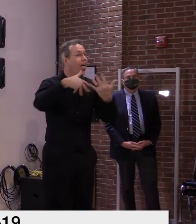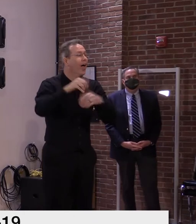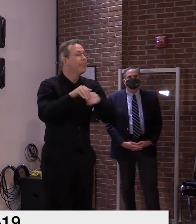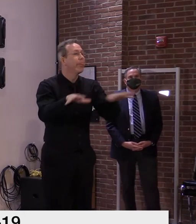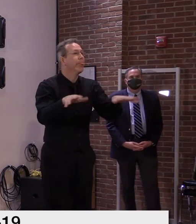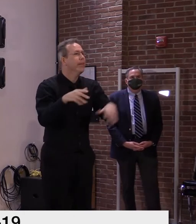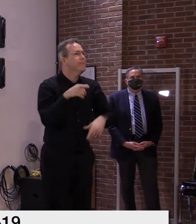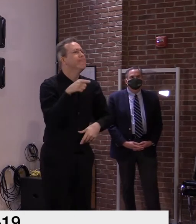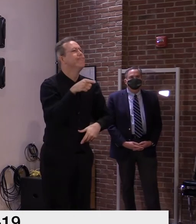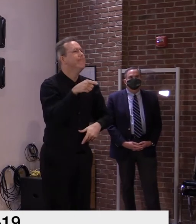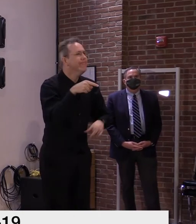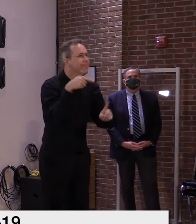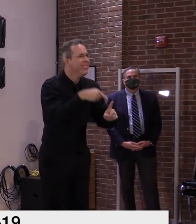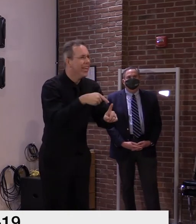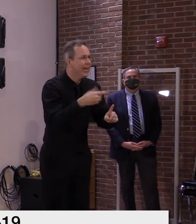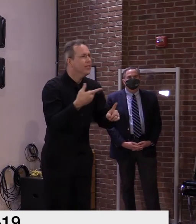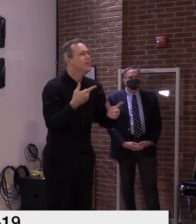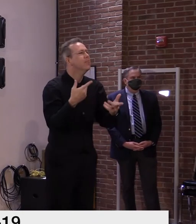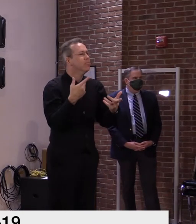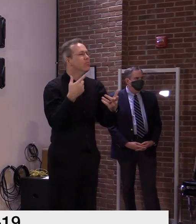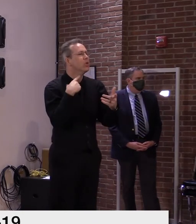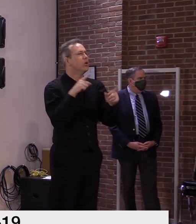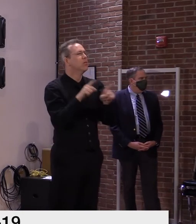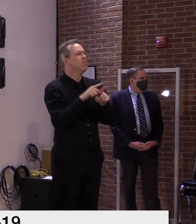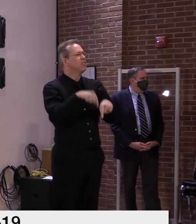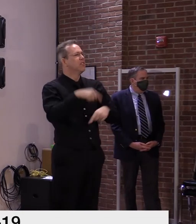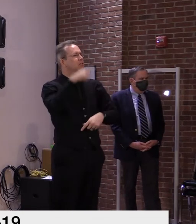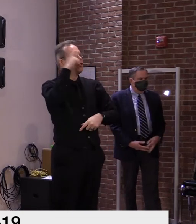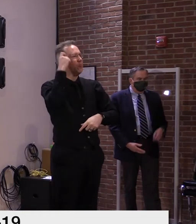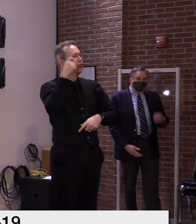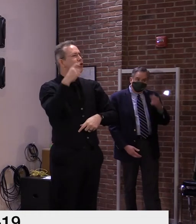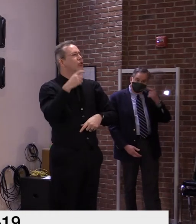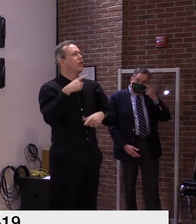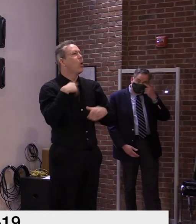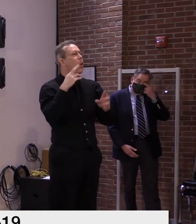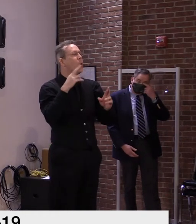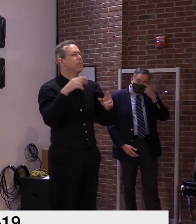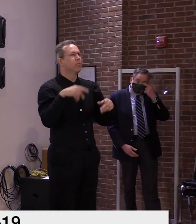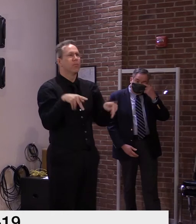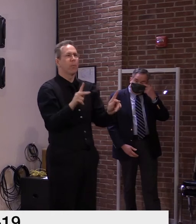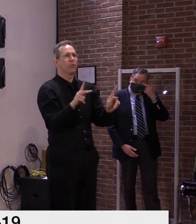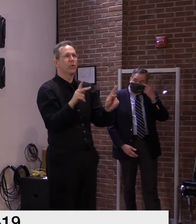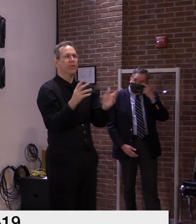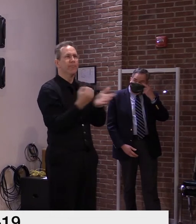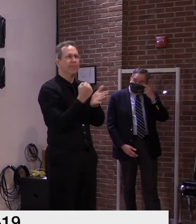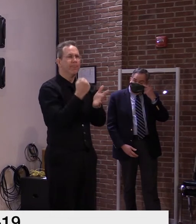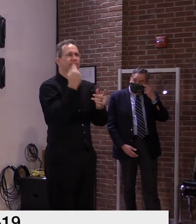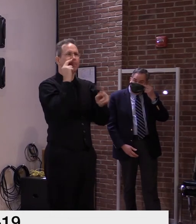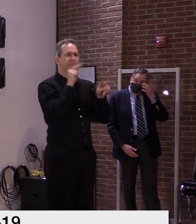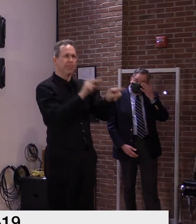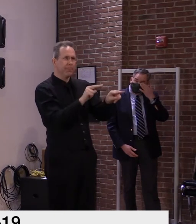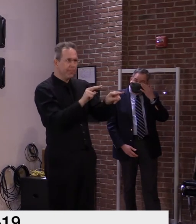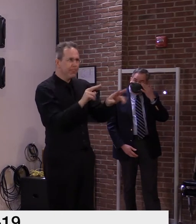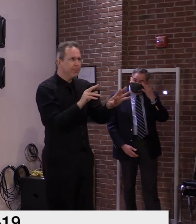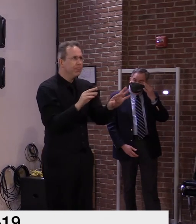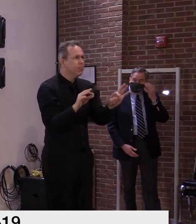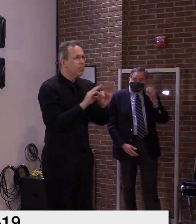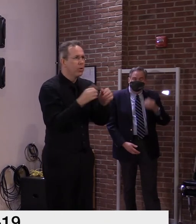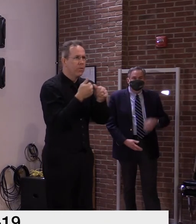environment that won't require as much rigidity with regard to the practices that we practice